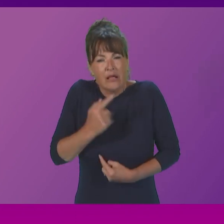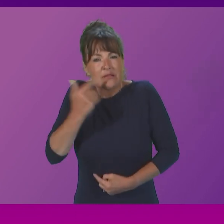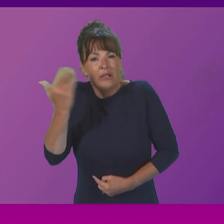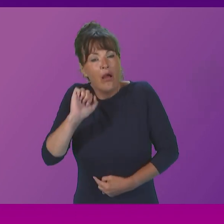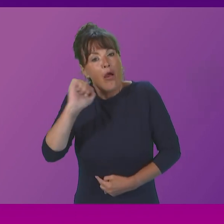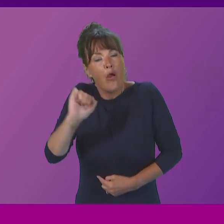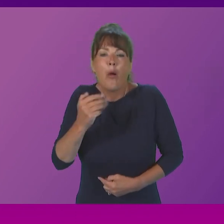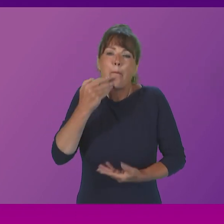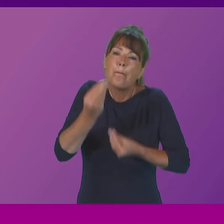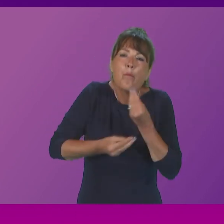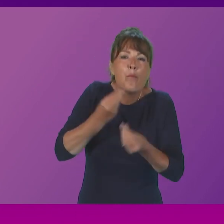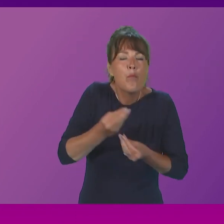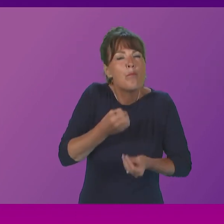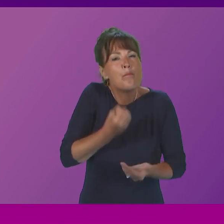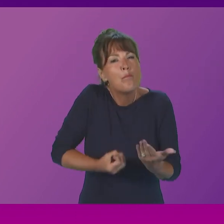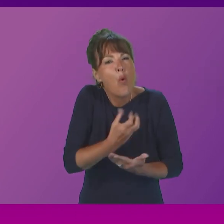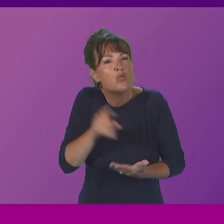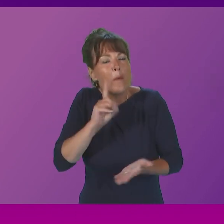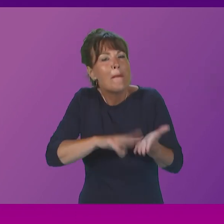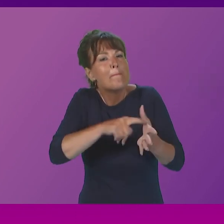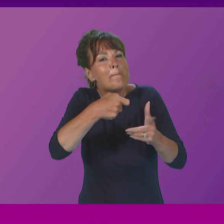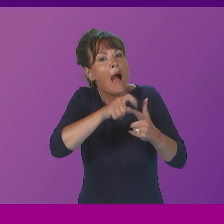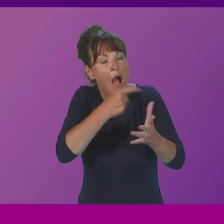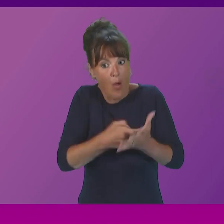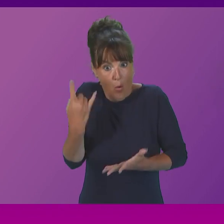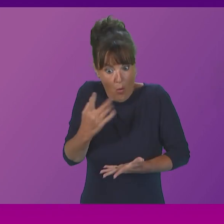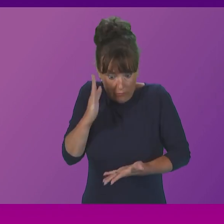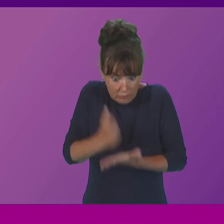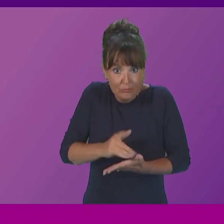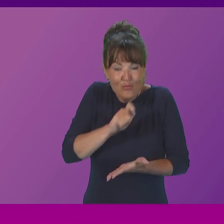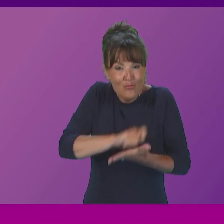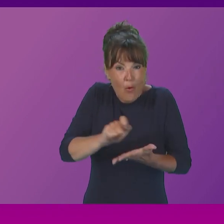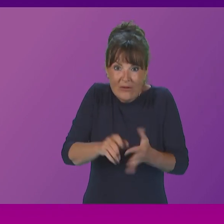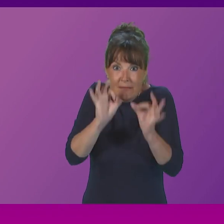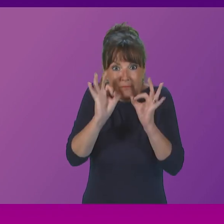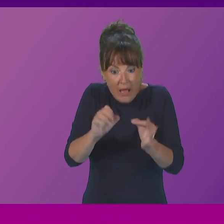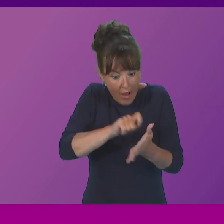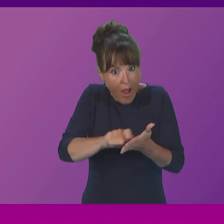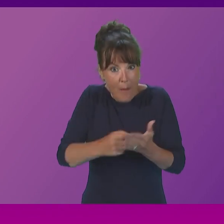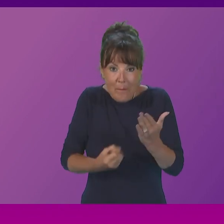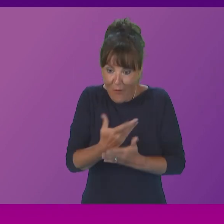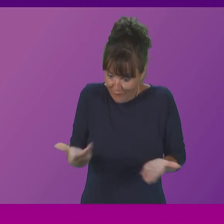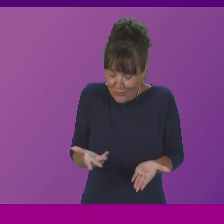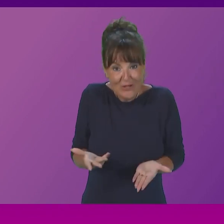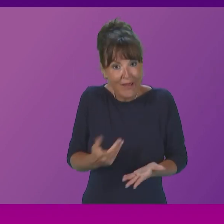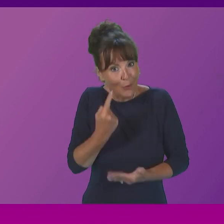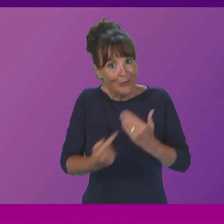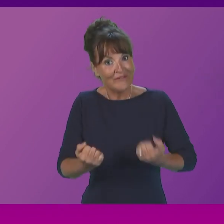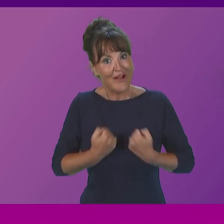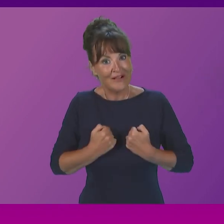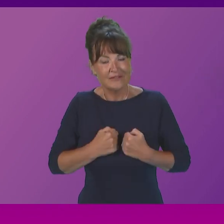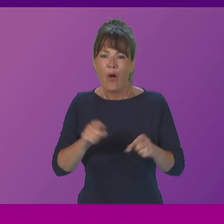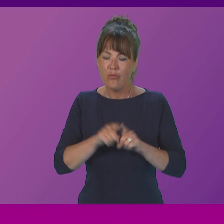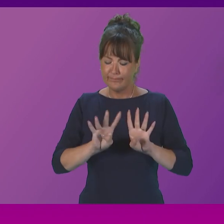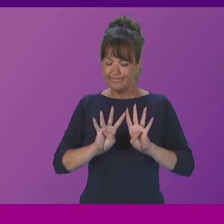Kathleen Jamie, has written a piece especially for us and especially for today. And a cross-party panel of